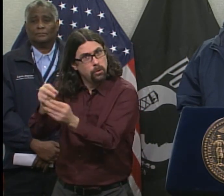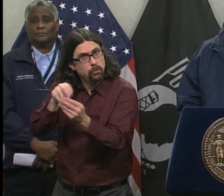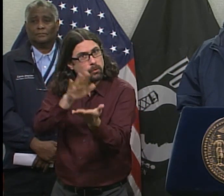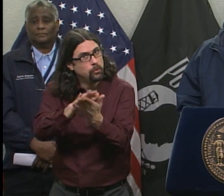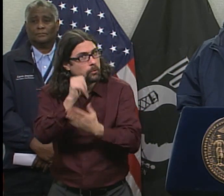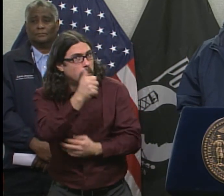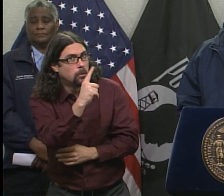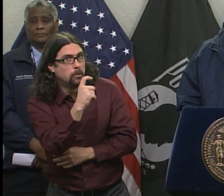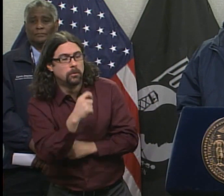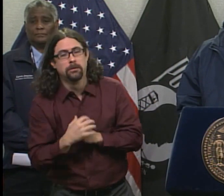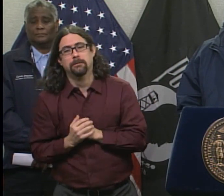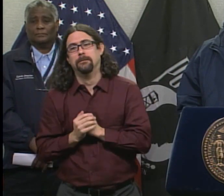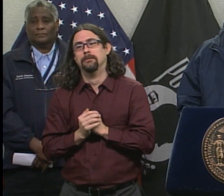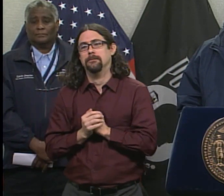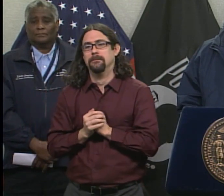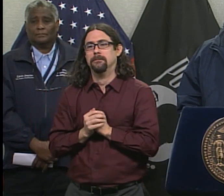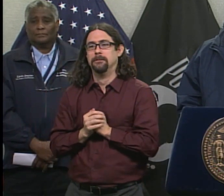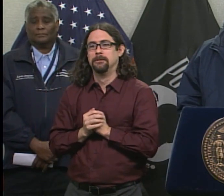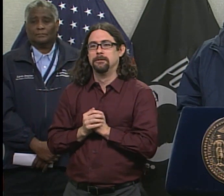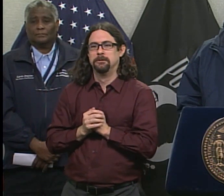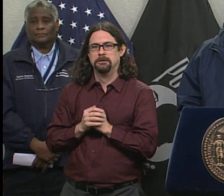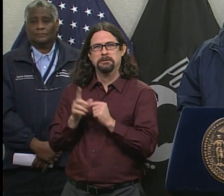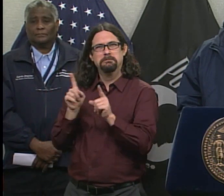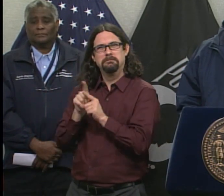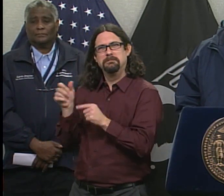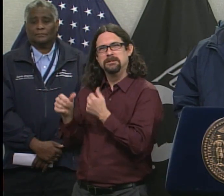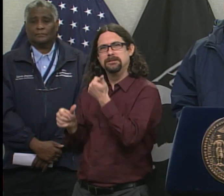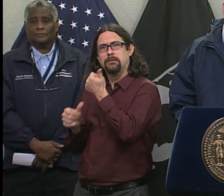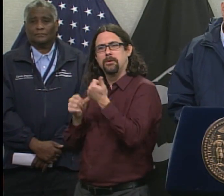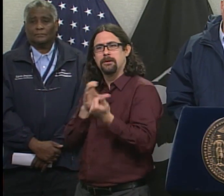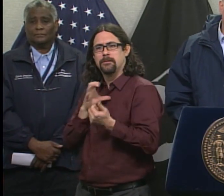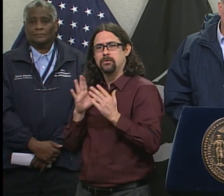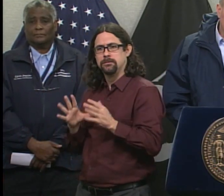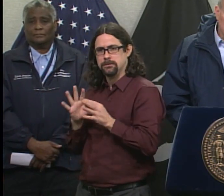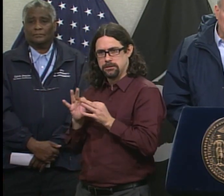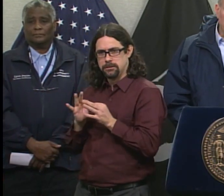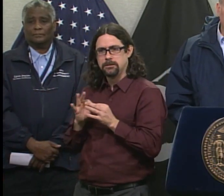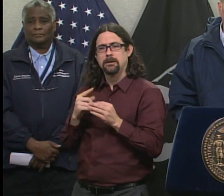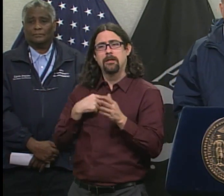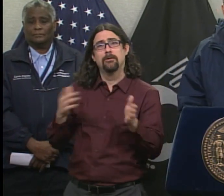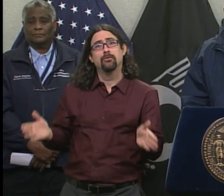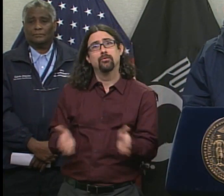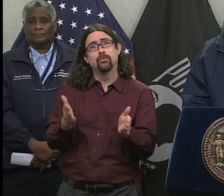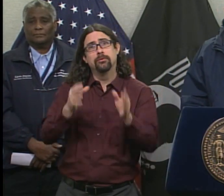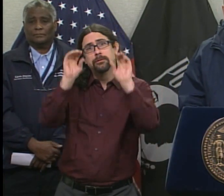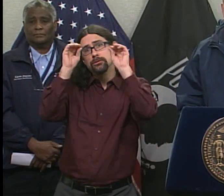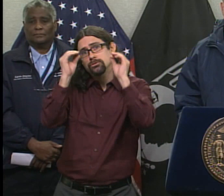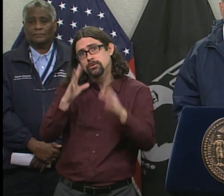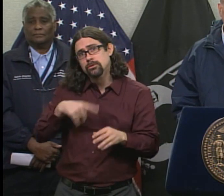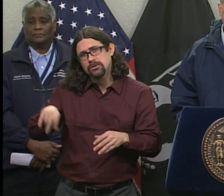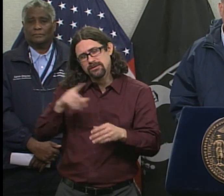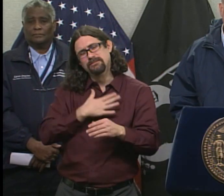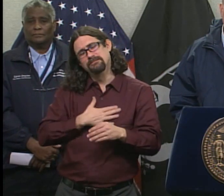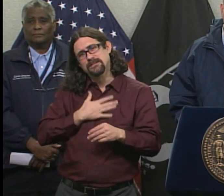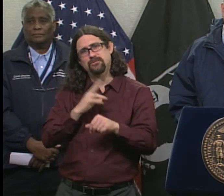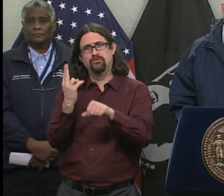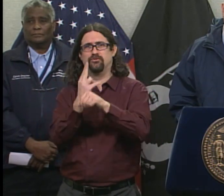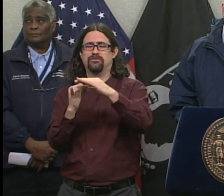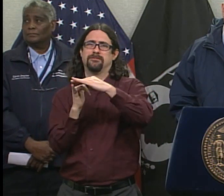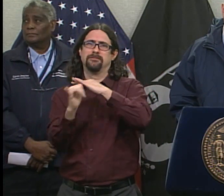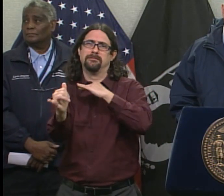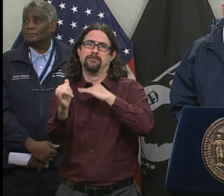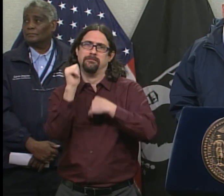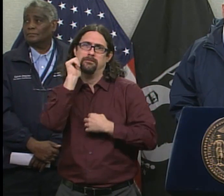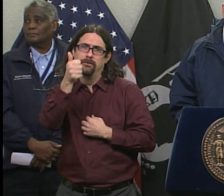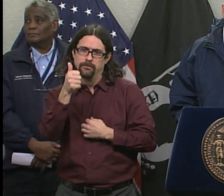transit, carpool if you can, not assume it's going to be normal, because it just isn't. Things are going to be slower, and there's going to be much less